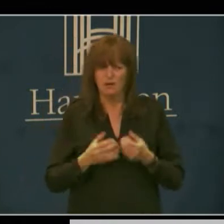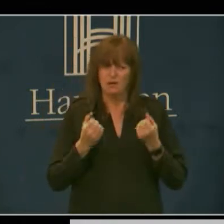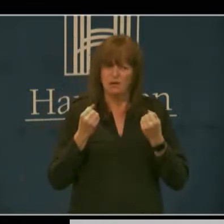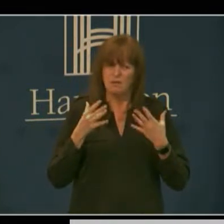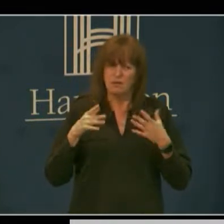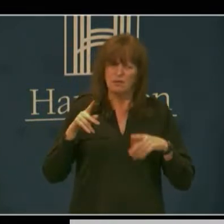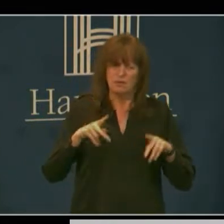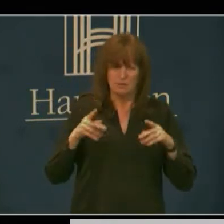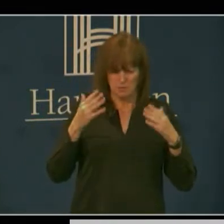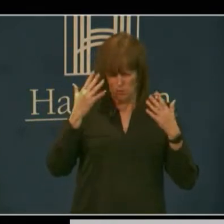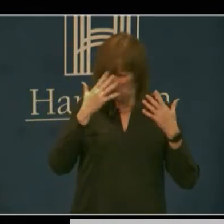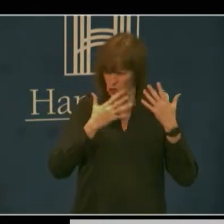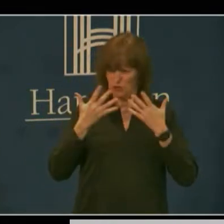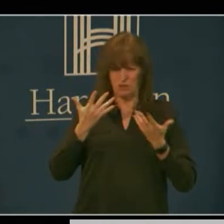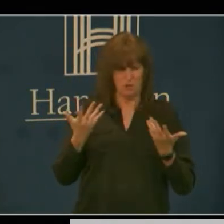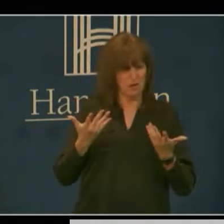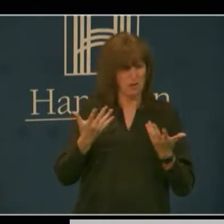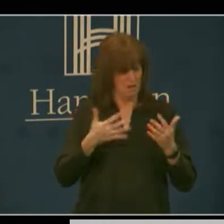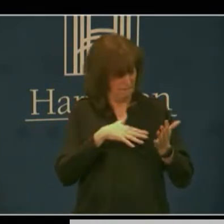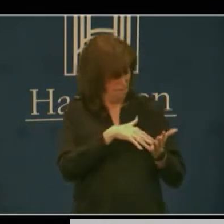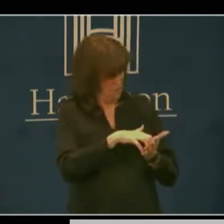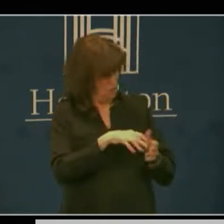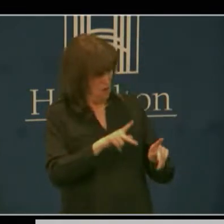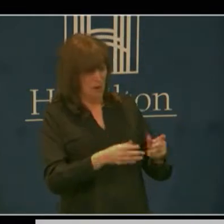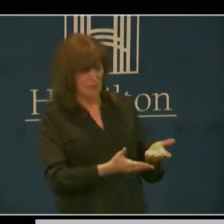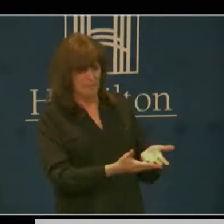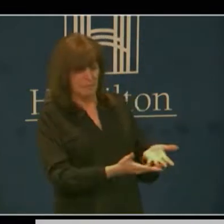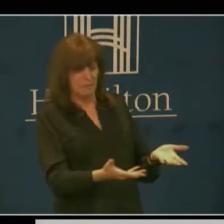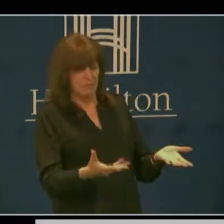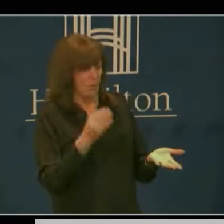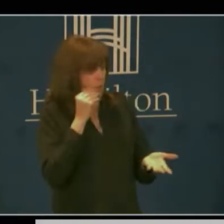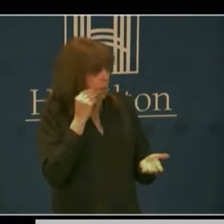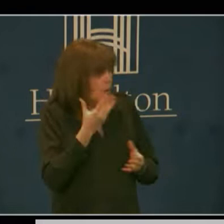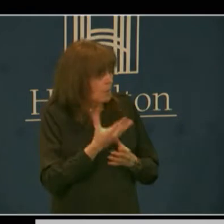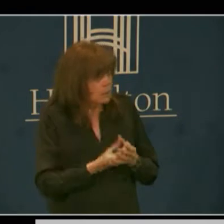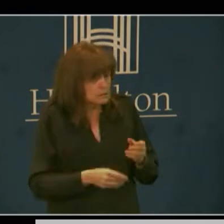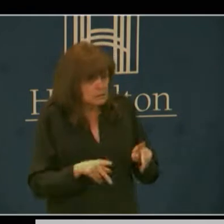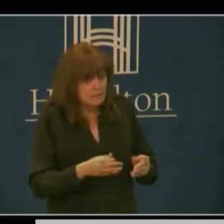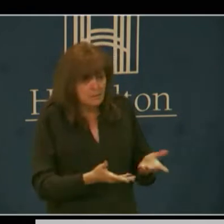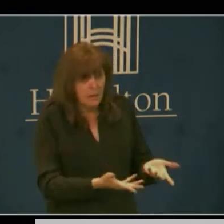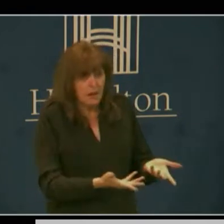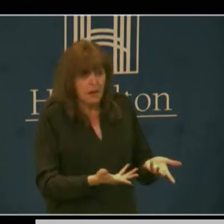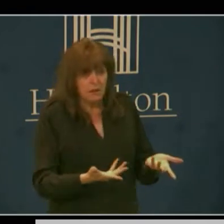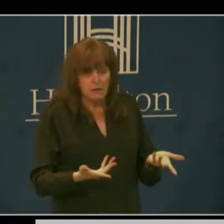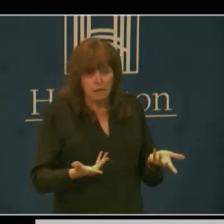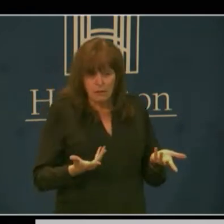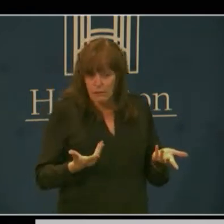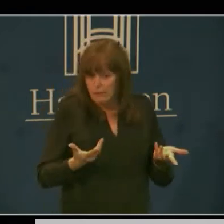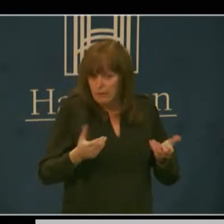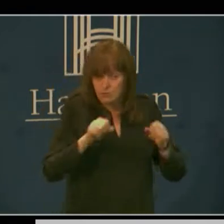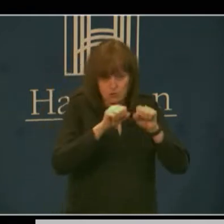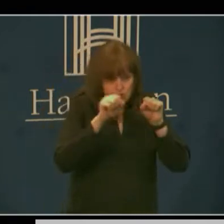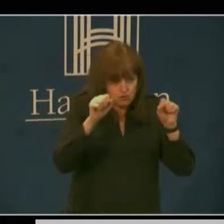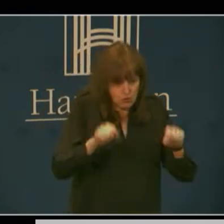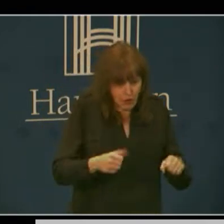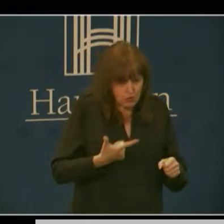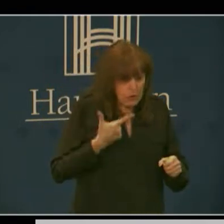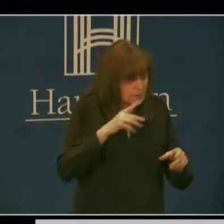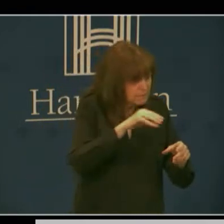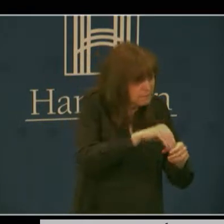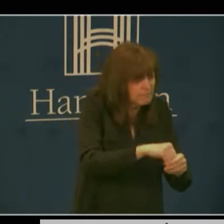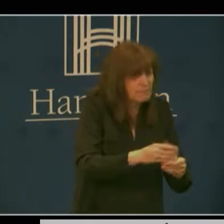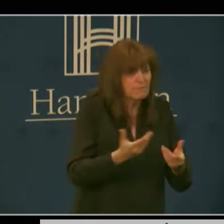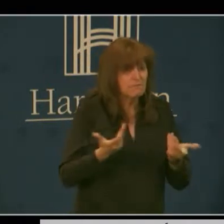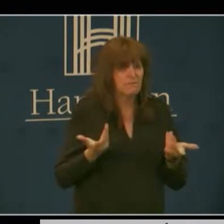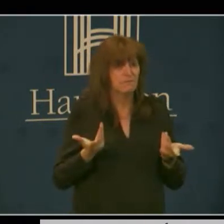vulnerable population here within our city, people who are homeless or in the shelter system here in Hamilton. What kind of supports has the city put